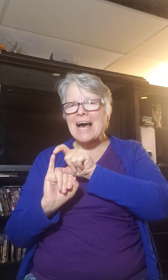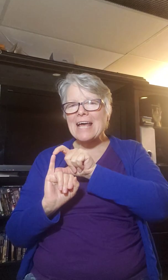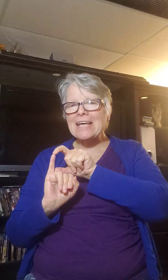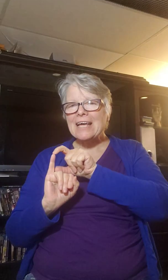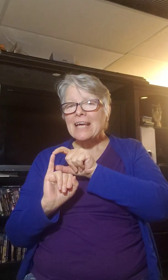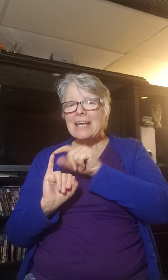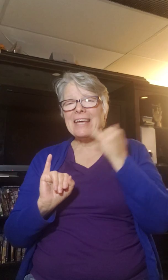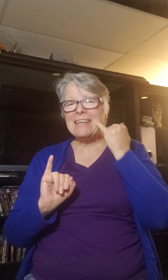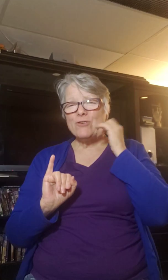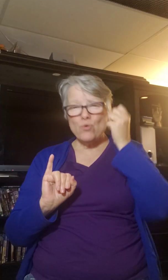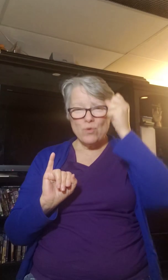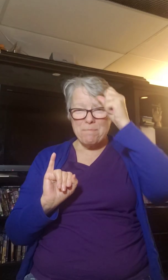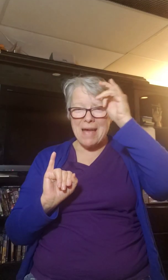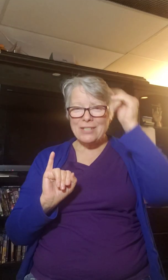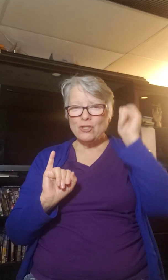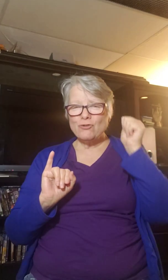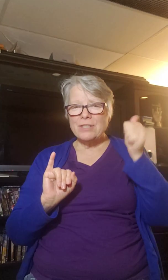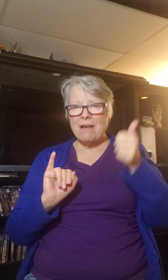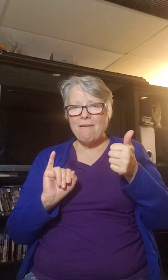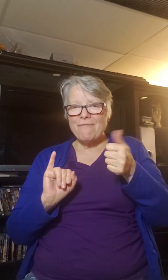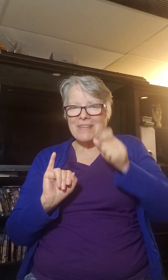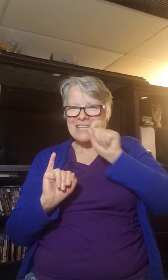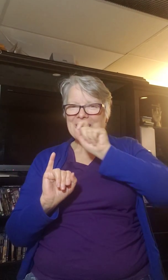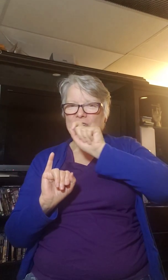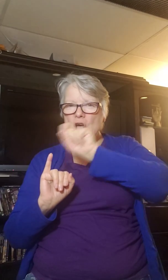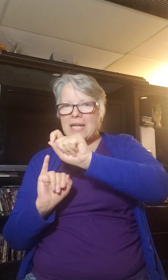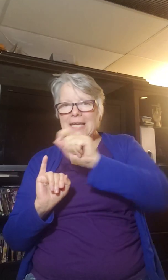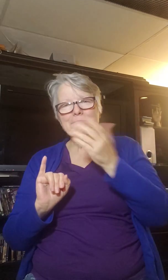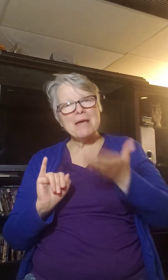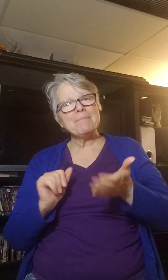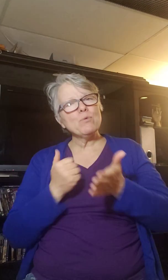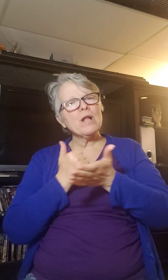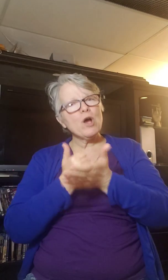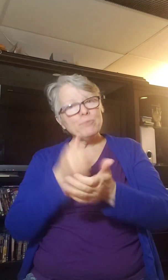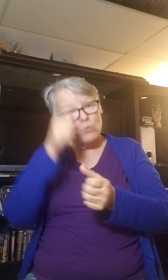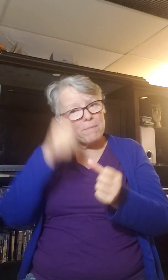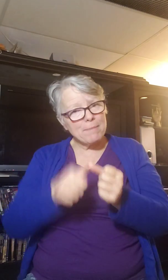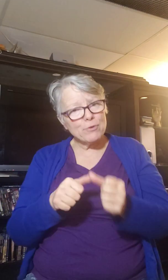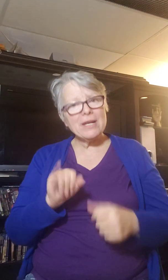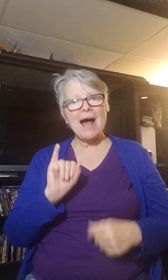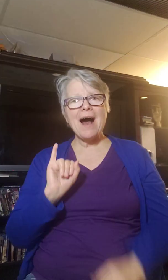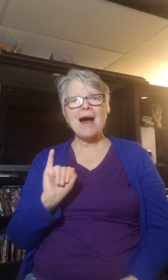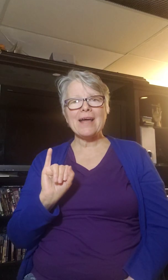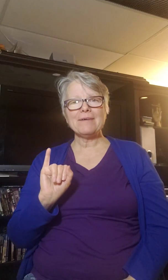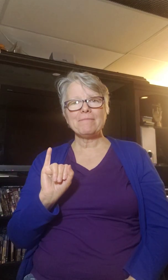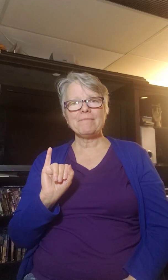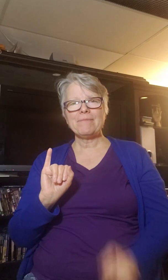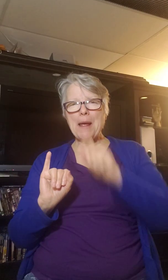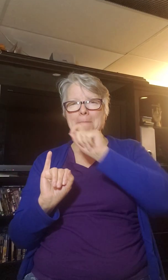I. And if you imagine yourself dotting it, maybe it will help you remember it. I.